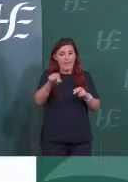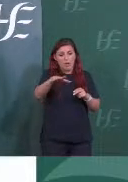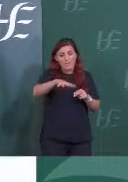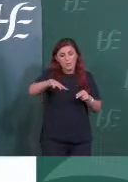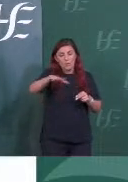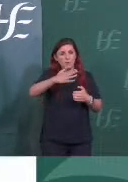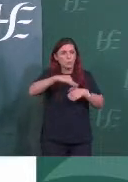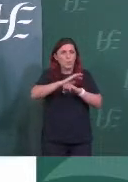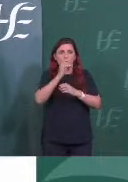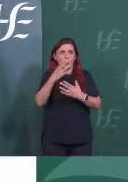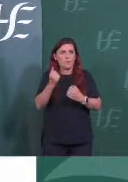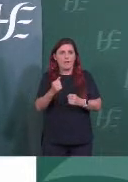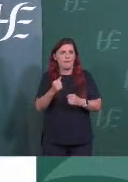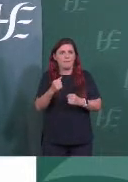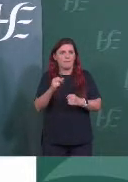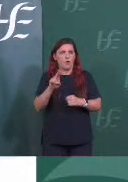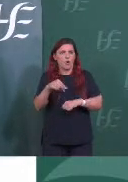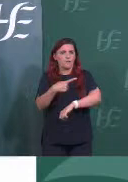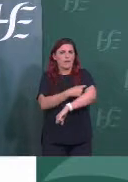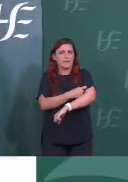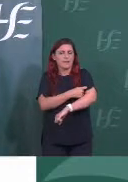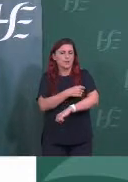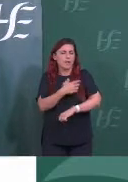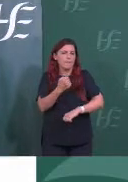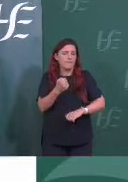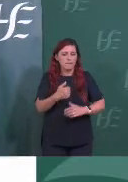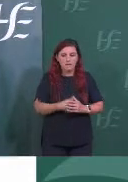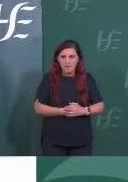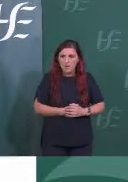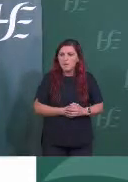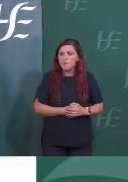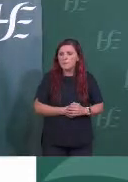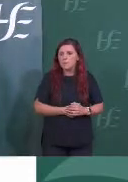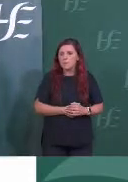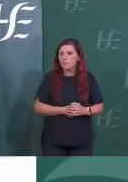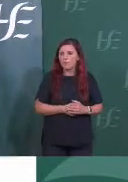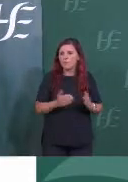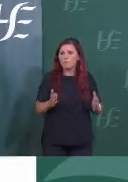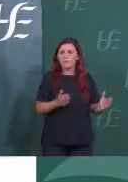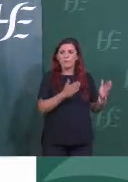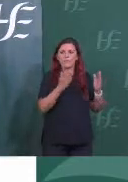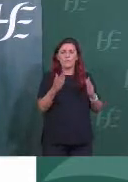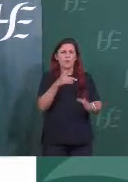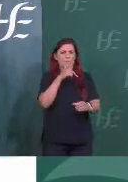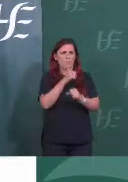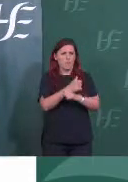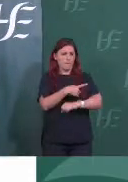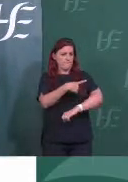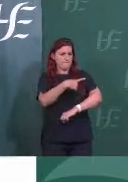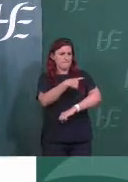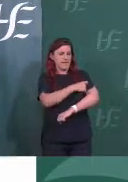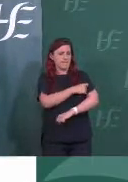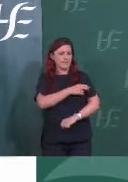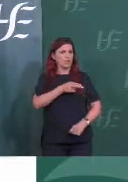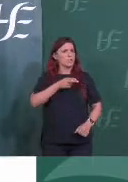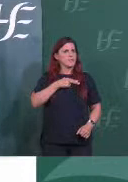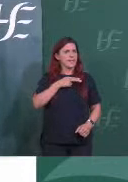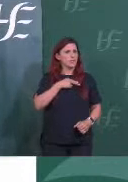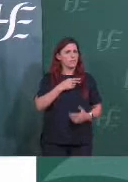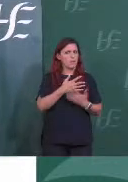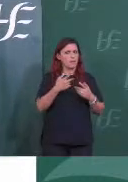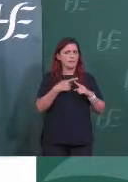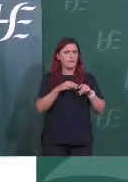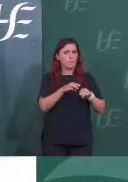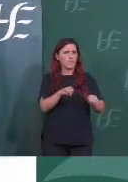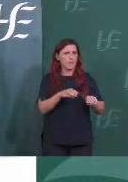individuals. So this is an experience, again, there's been much commentary on the vaccination status of people who have suffered seriously,